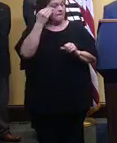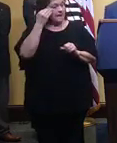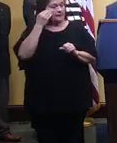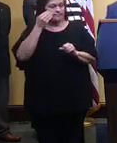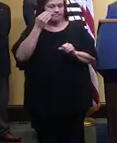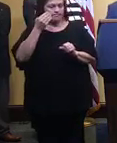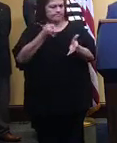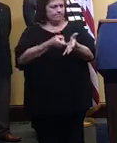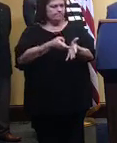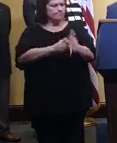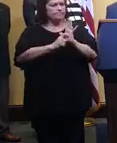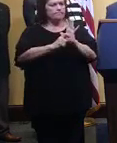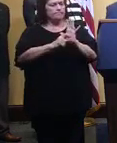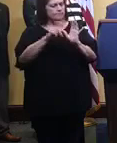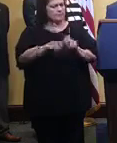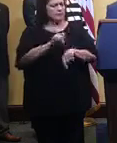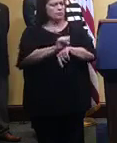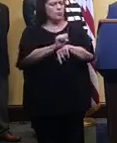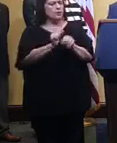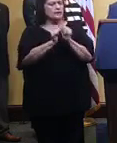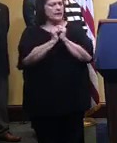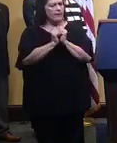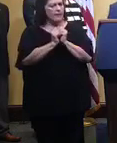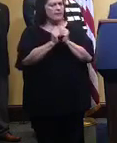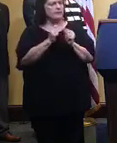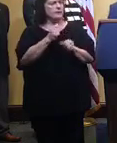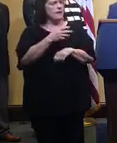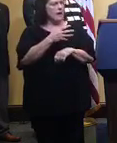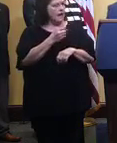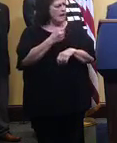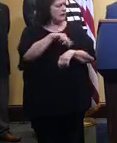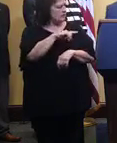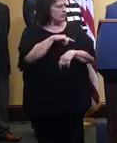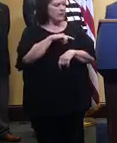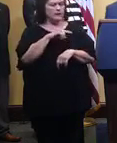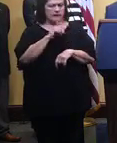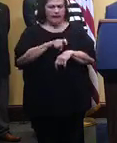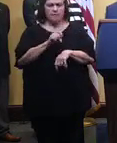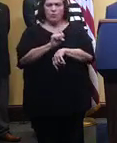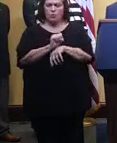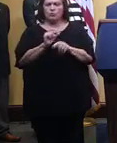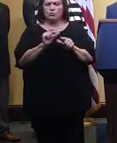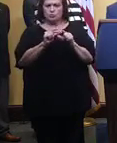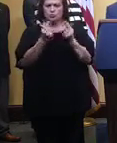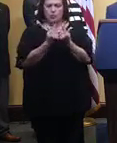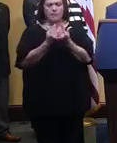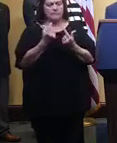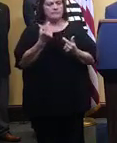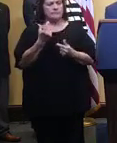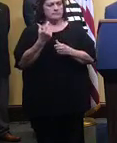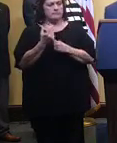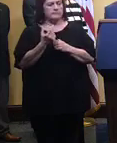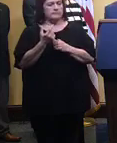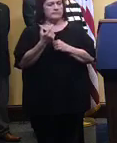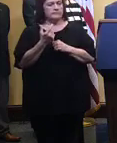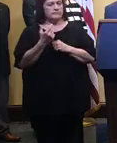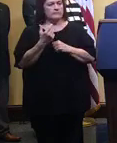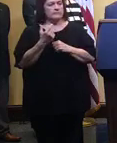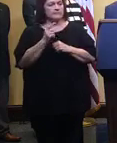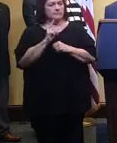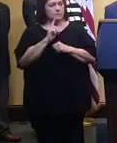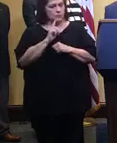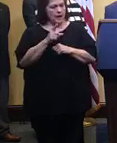demanded partnership and fostered partnership. And I cannot think of an issue other